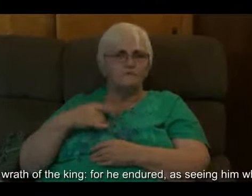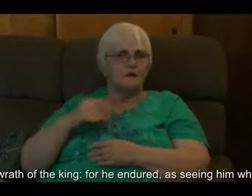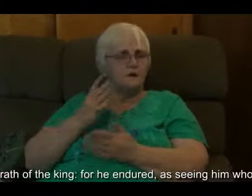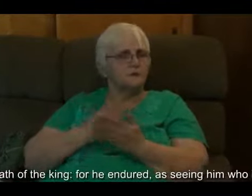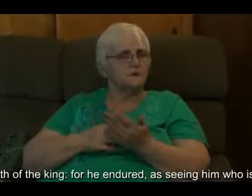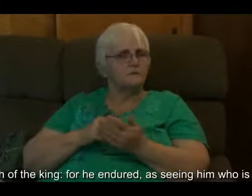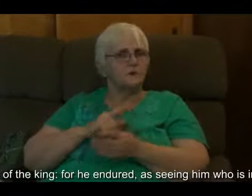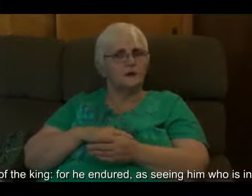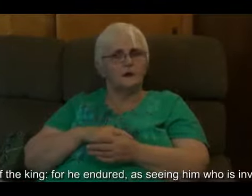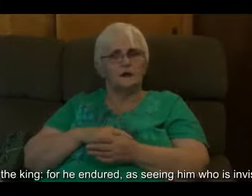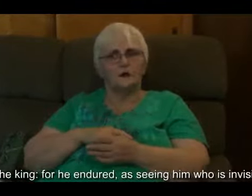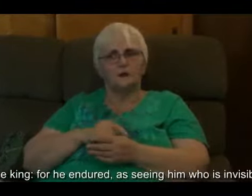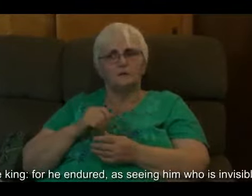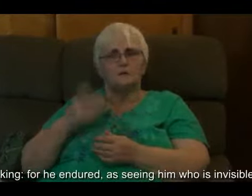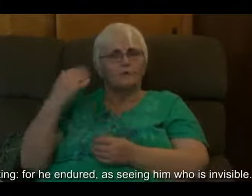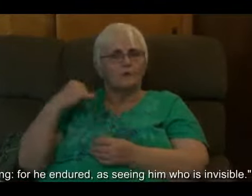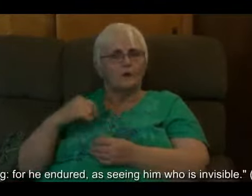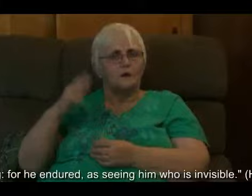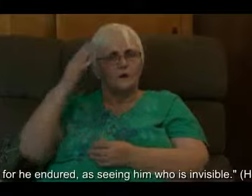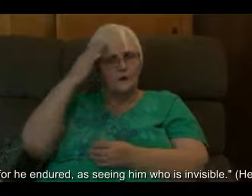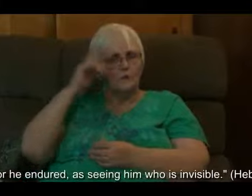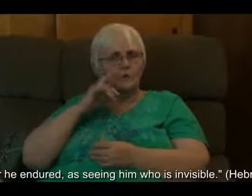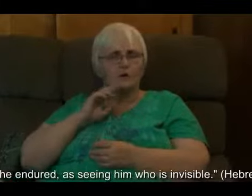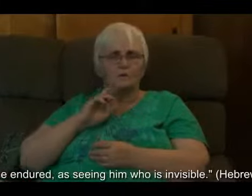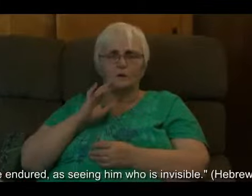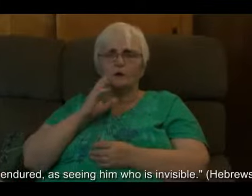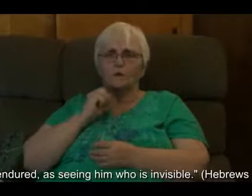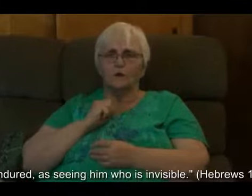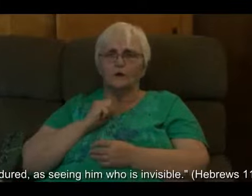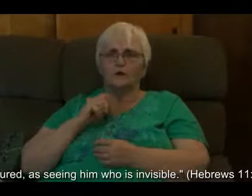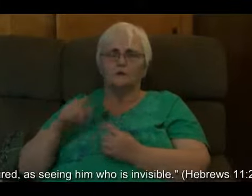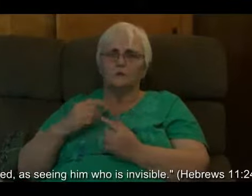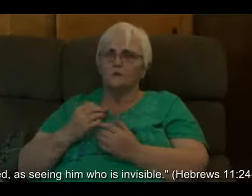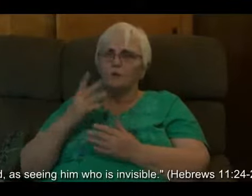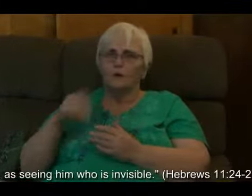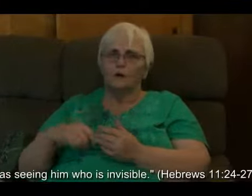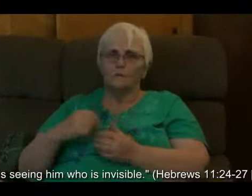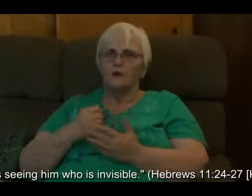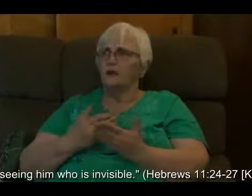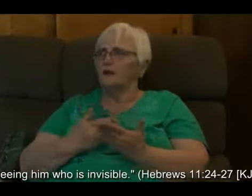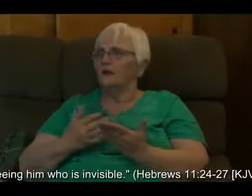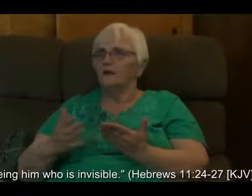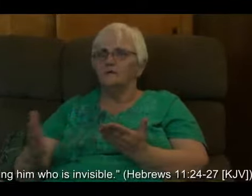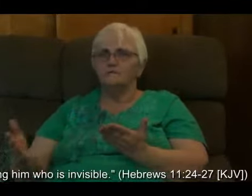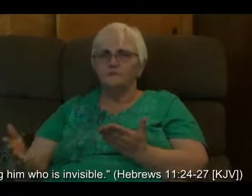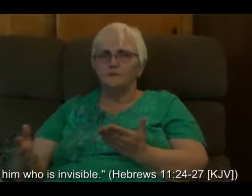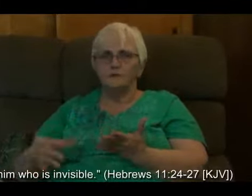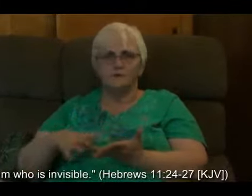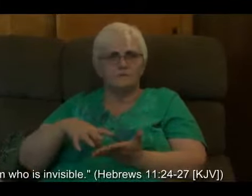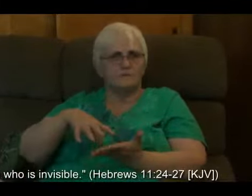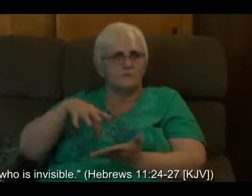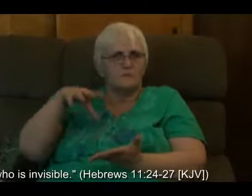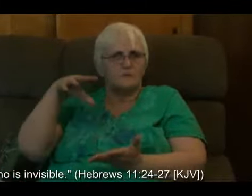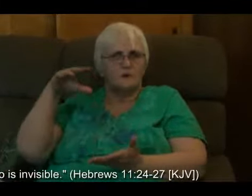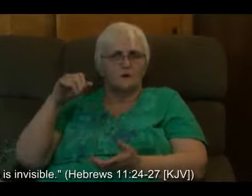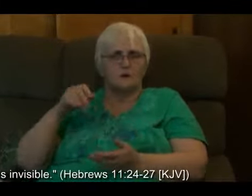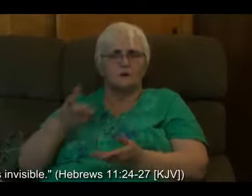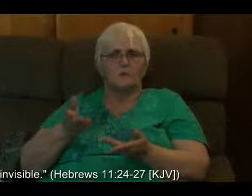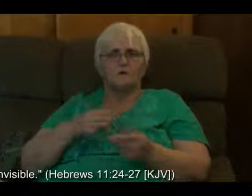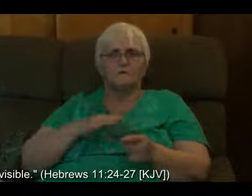sometimes before he knew who he really was as he was growing up. Amen. But it brought a clarity to his life in